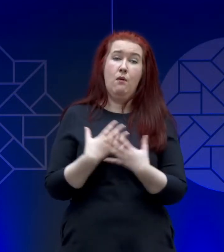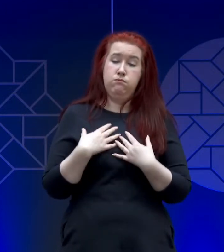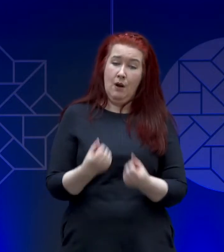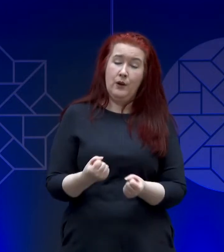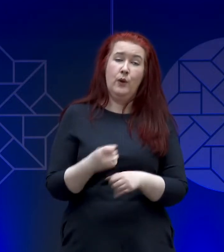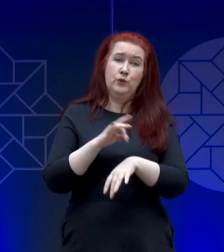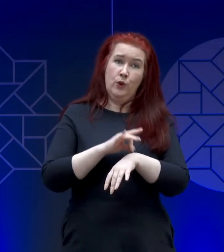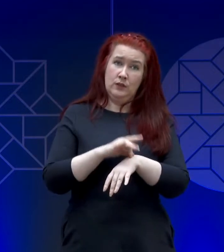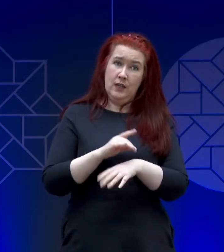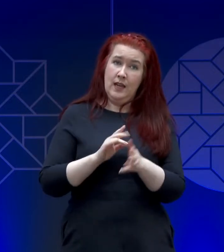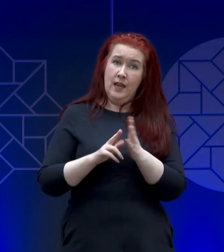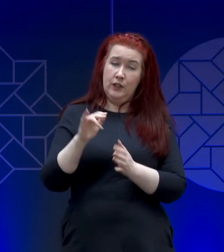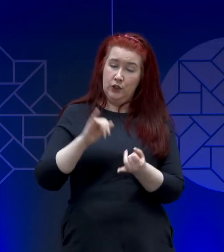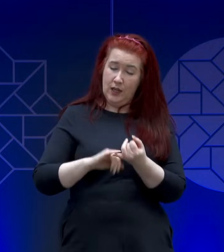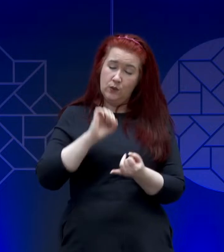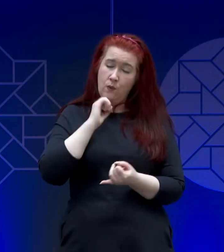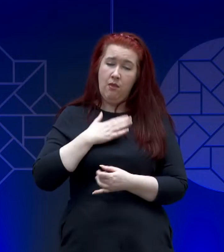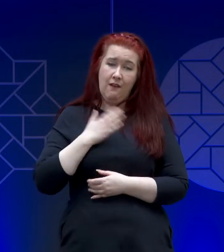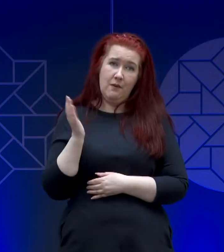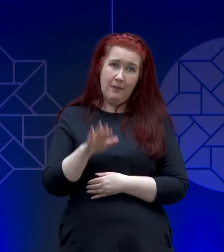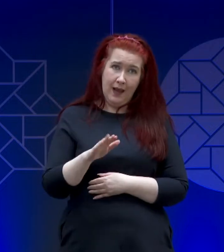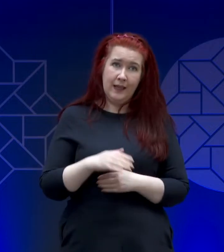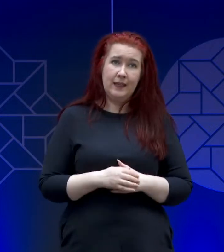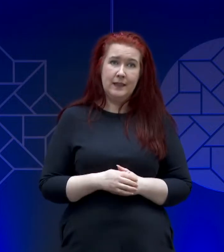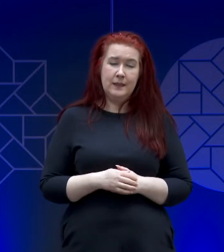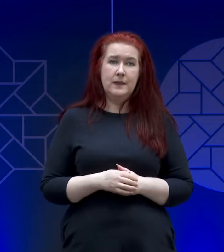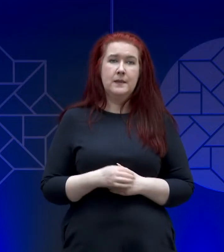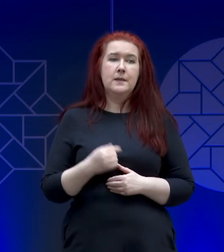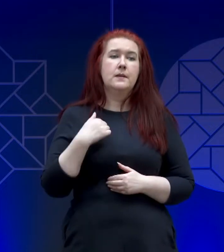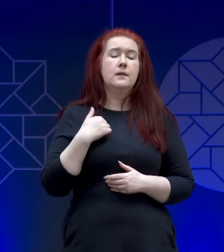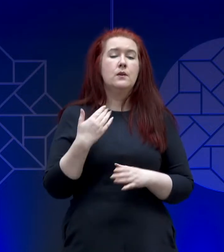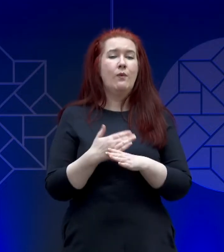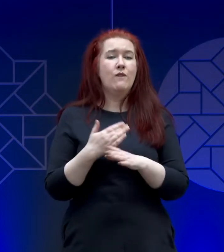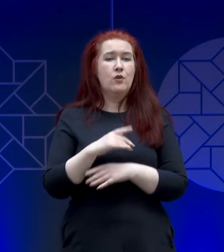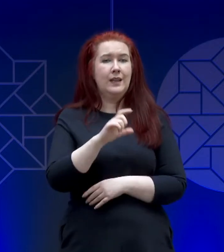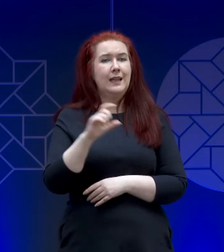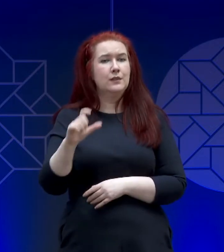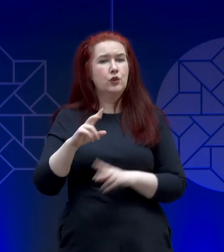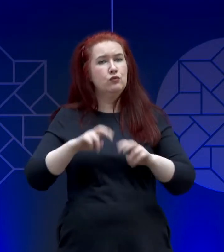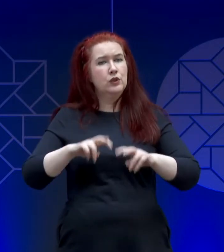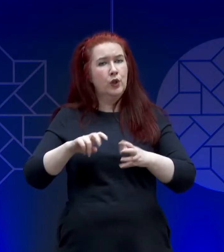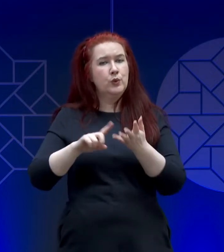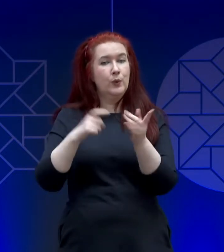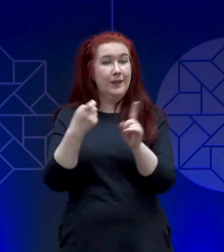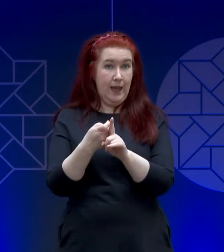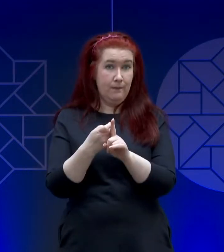back one day, but I'm here. My name's Saoirse Hume from Cancer Research UK.